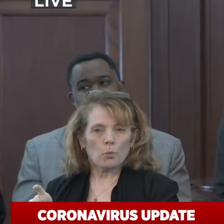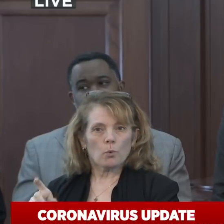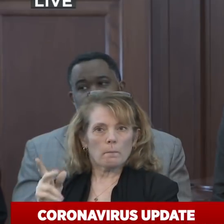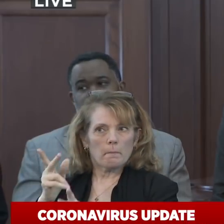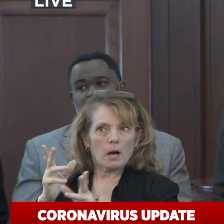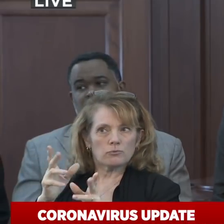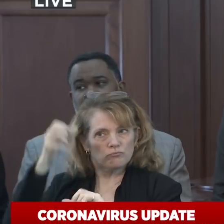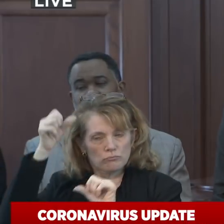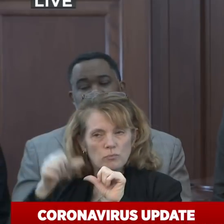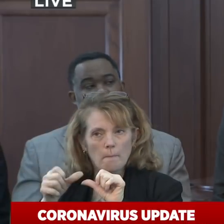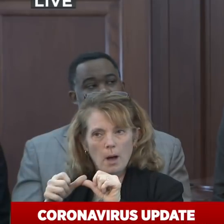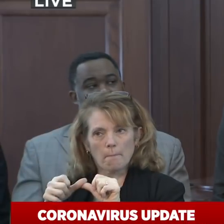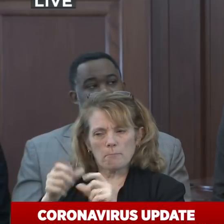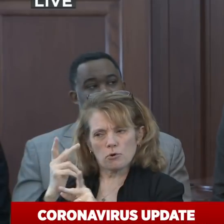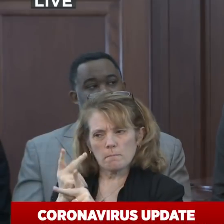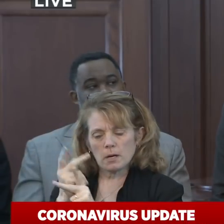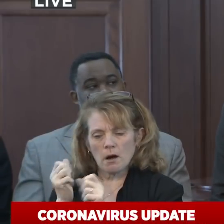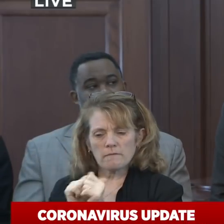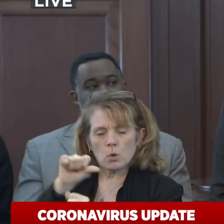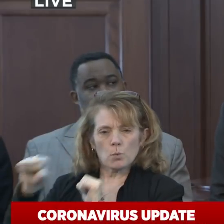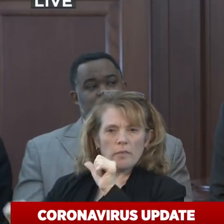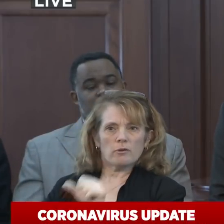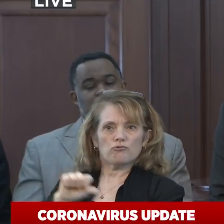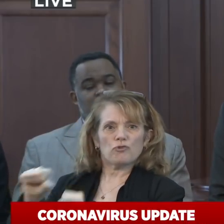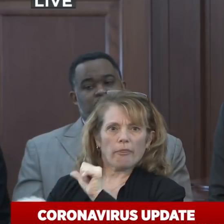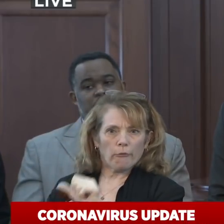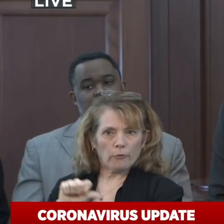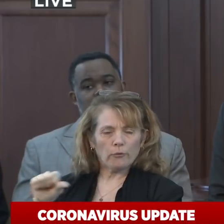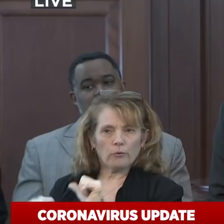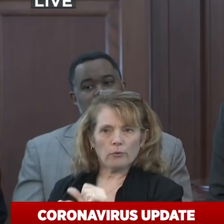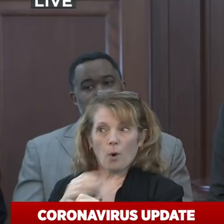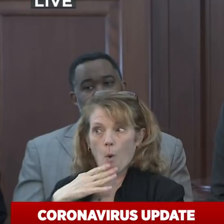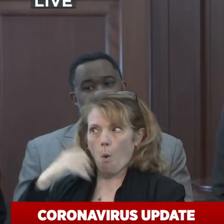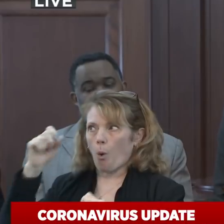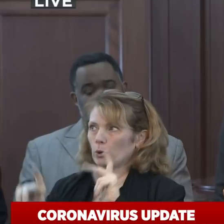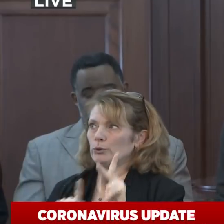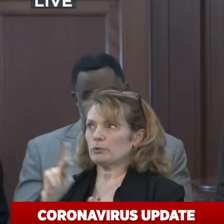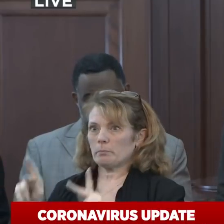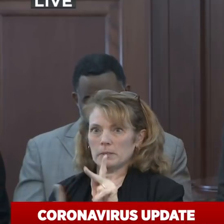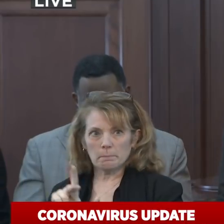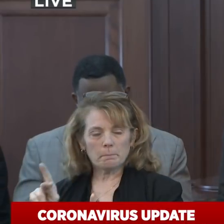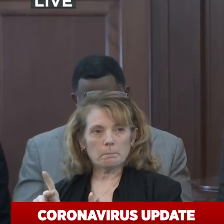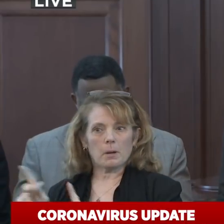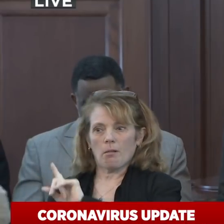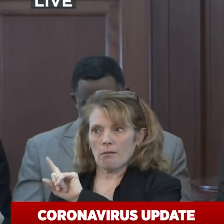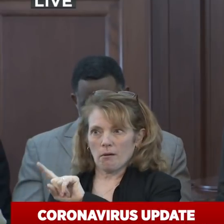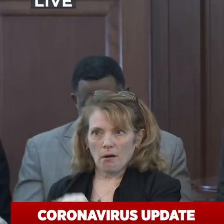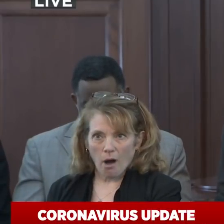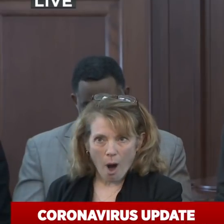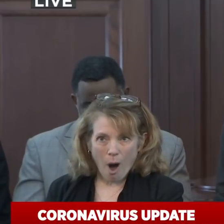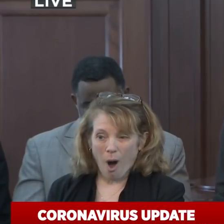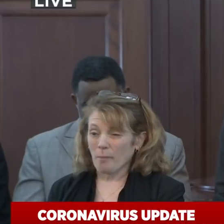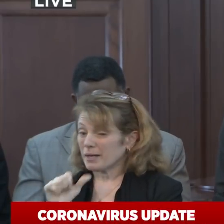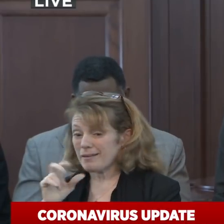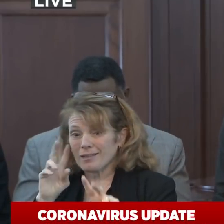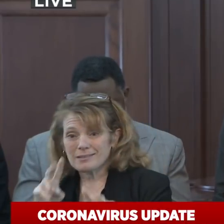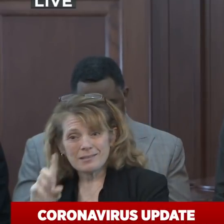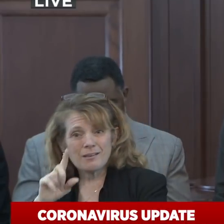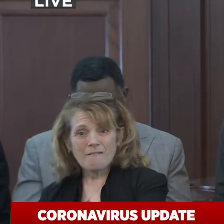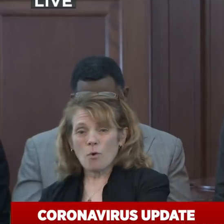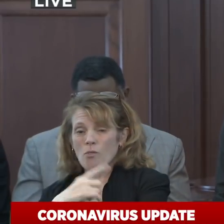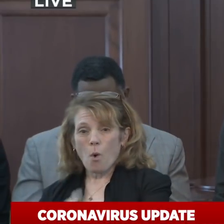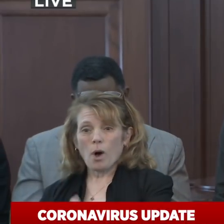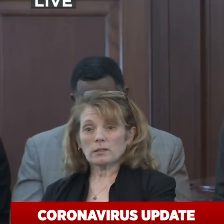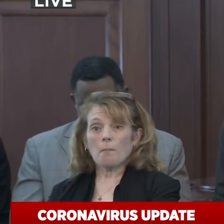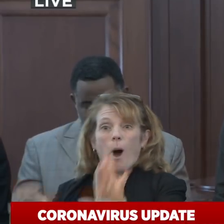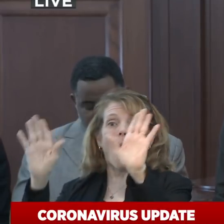embrace one another, especially the elderly people. When they come in and you haven't seen them for a while and they come back to church, to our synagogues and to